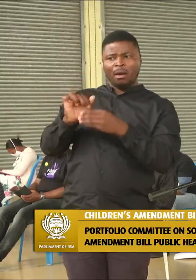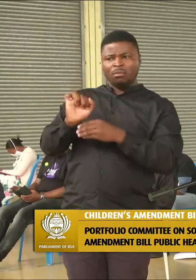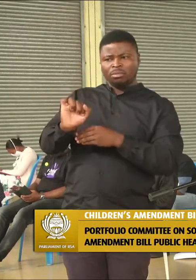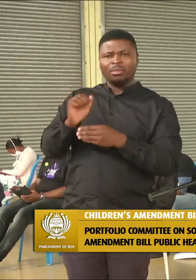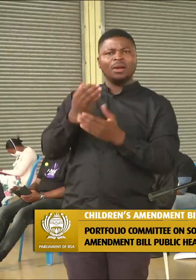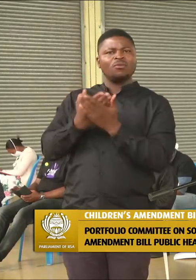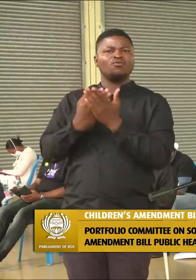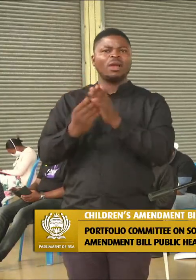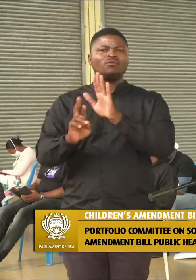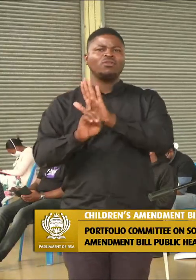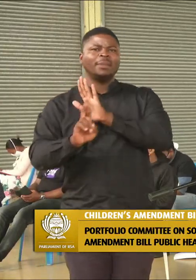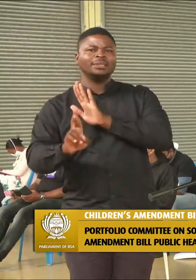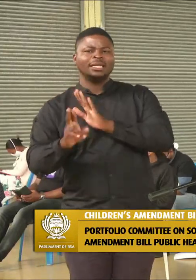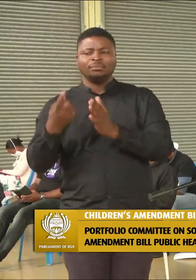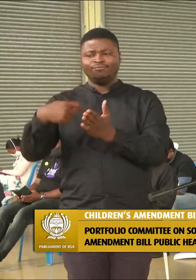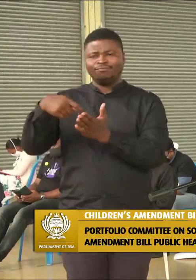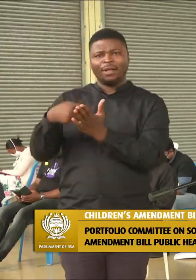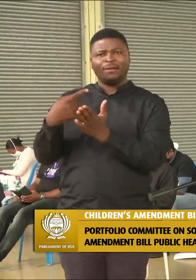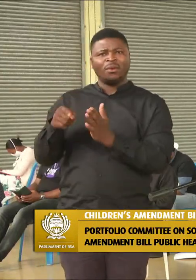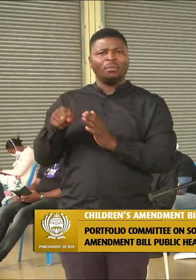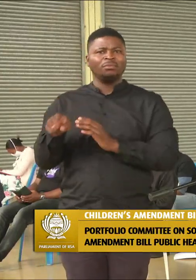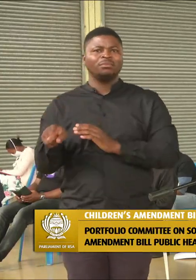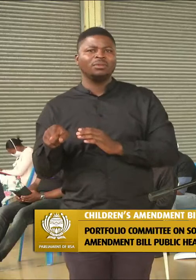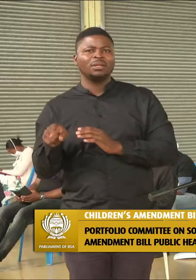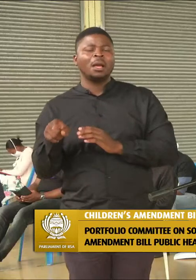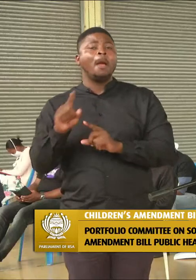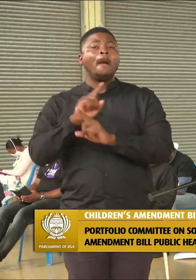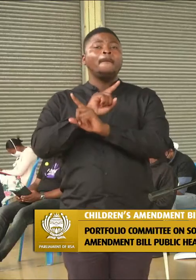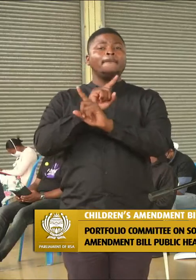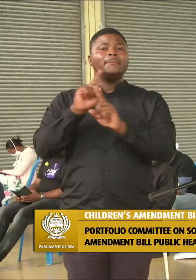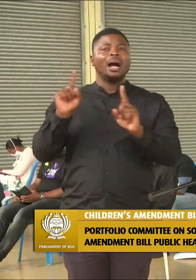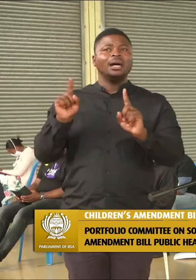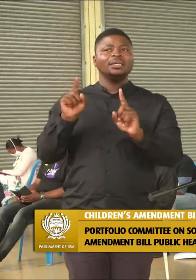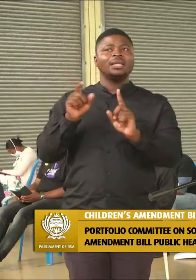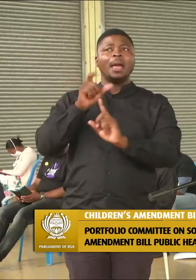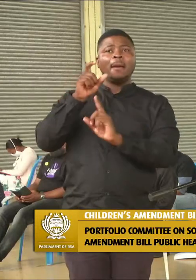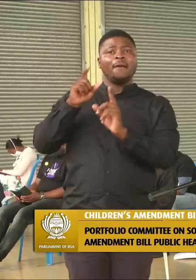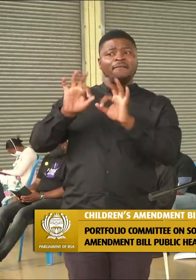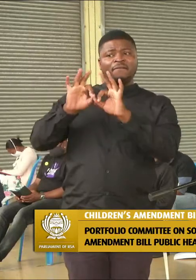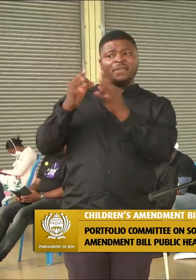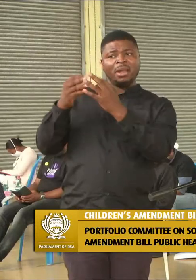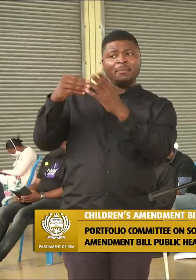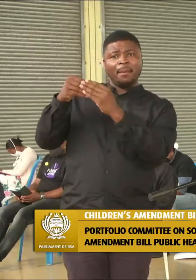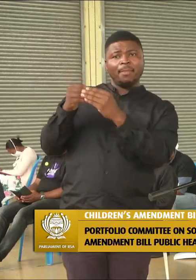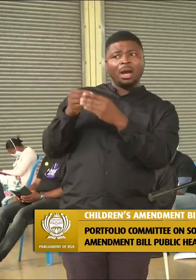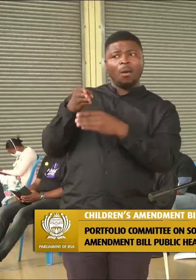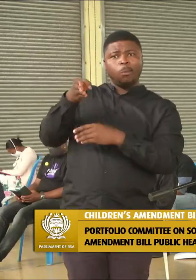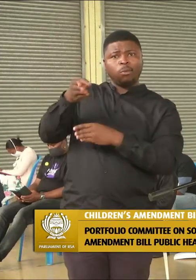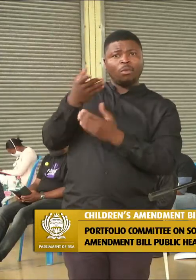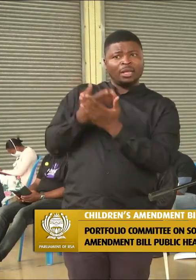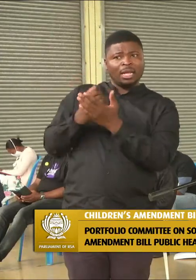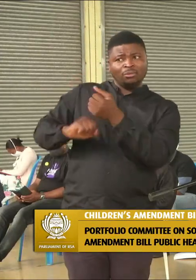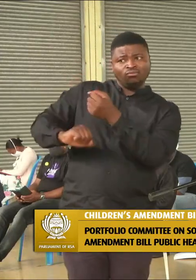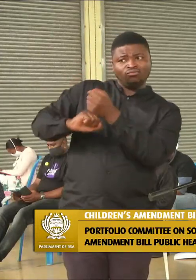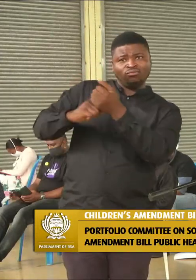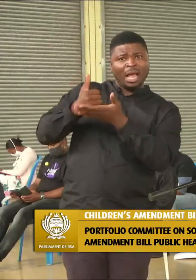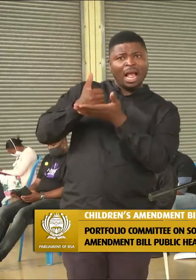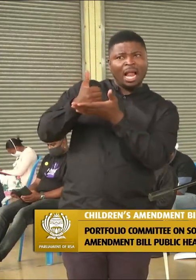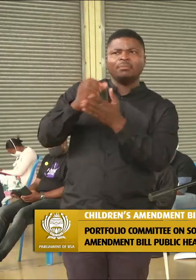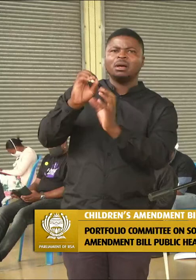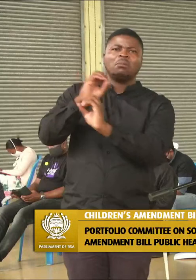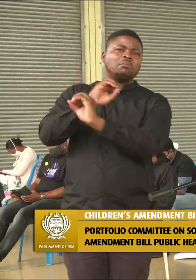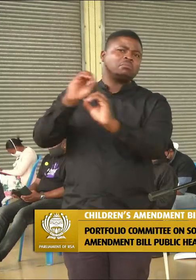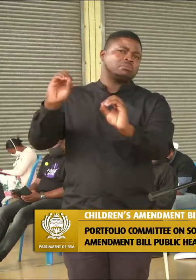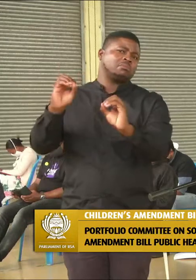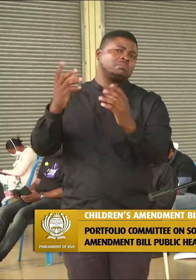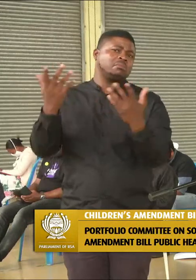behalf. But the problem was that there was not even anyone from her family to stand in and sign on her behalf.